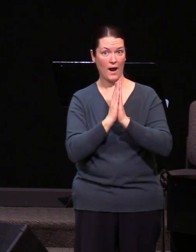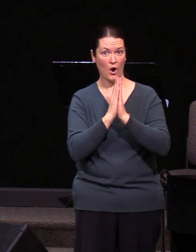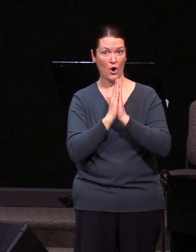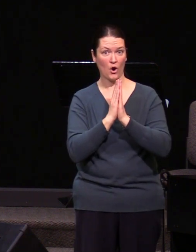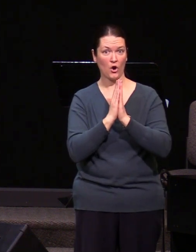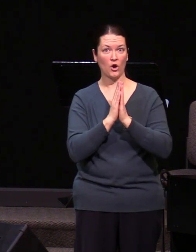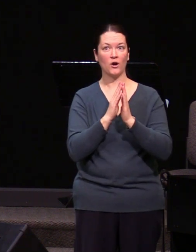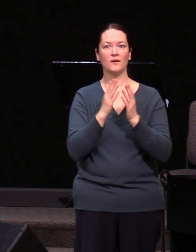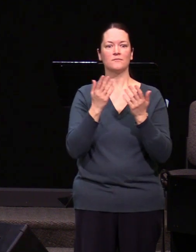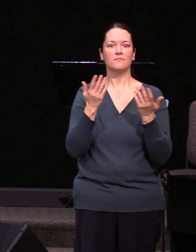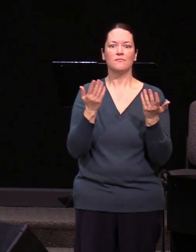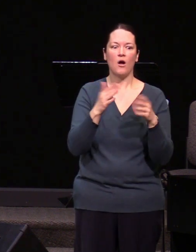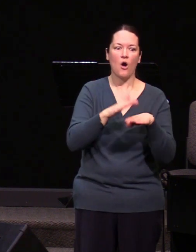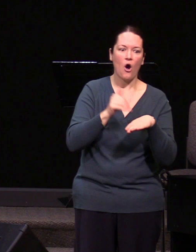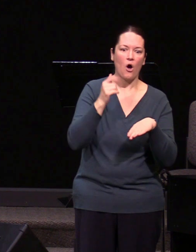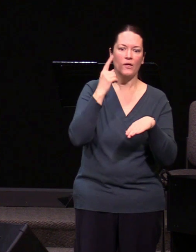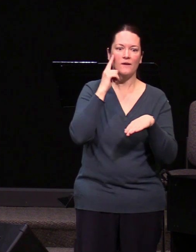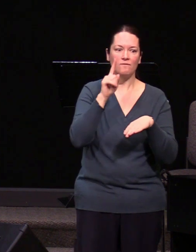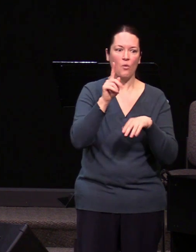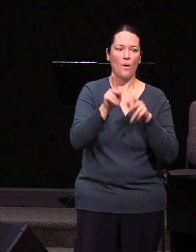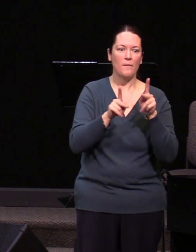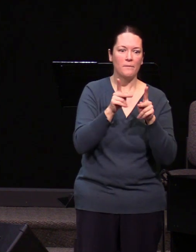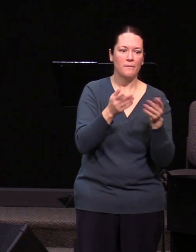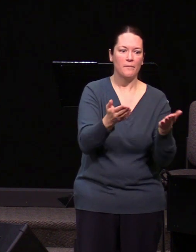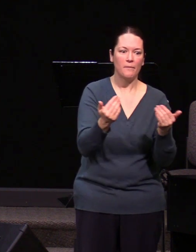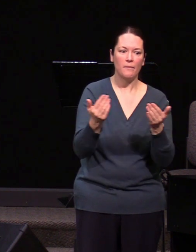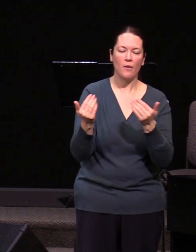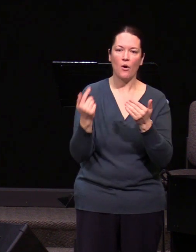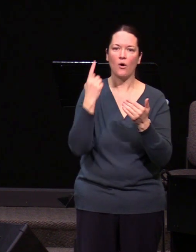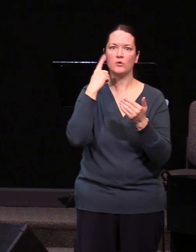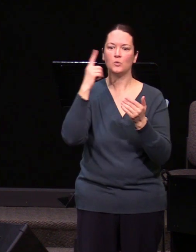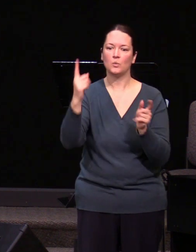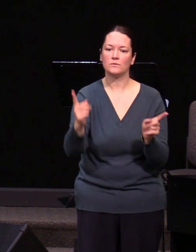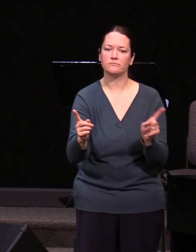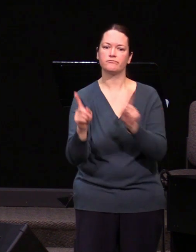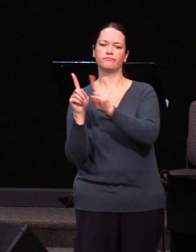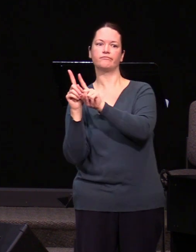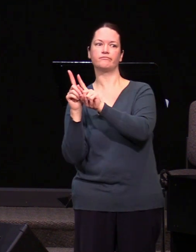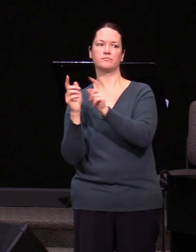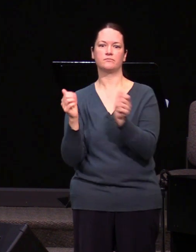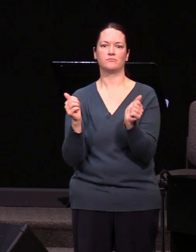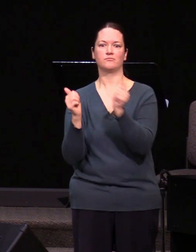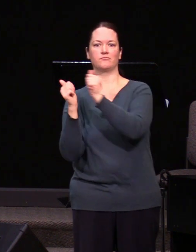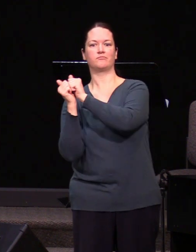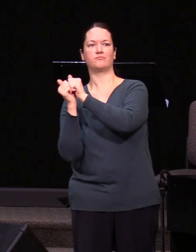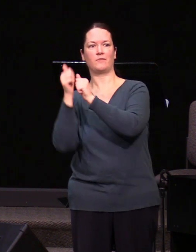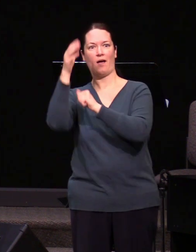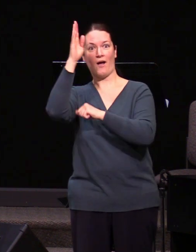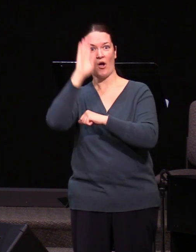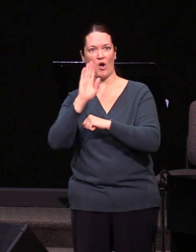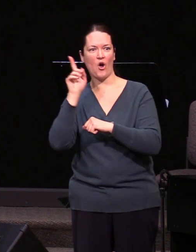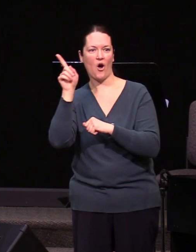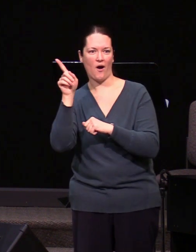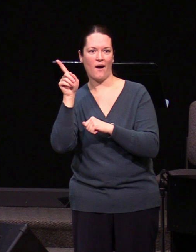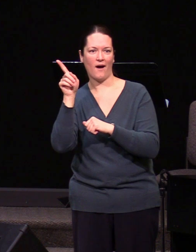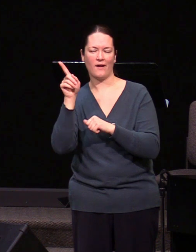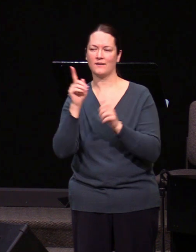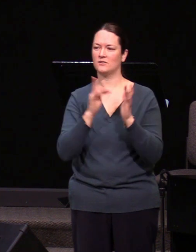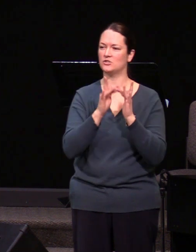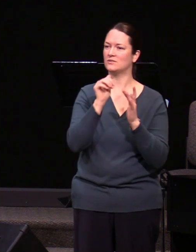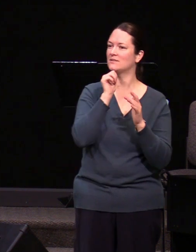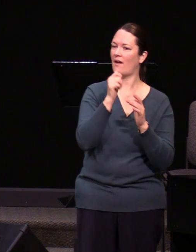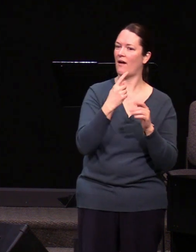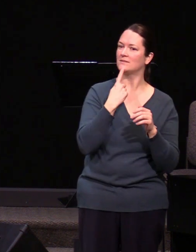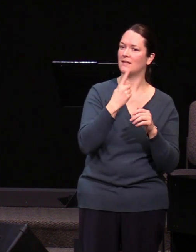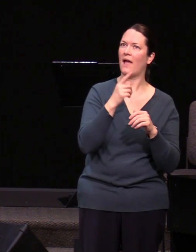is calling for the people of God to come alongside God. Jesus isn't just simply saying,